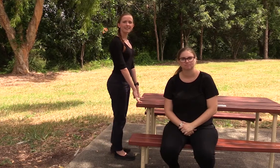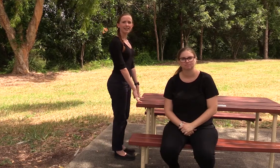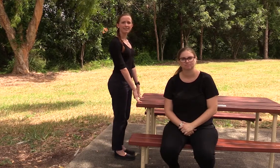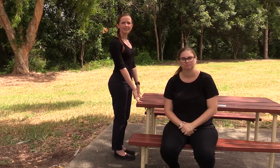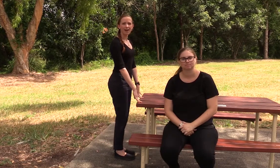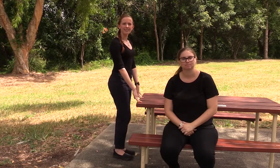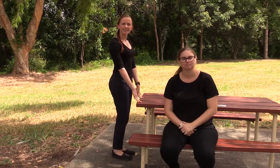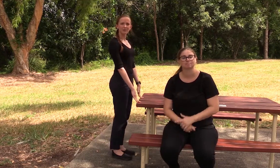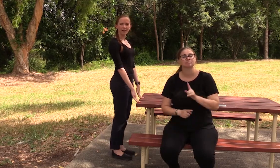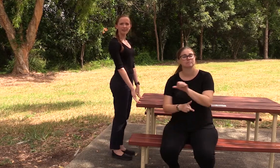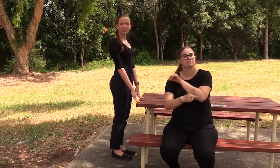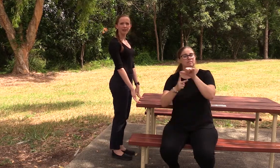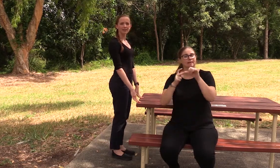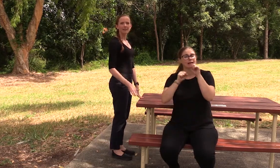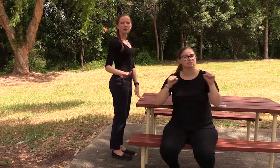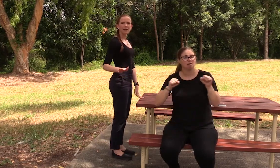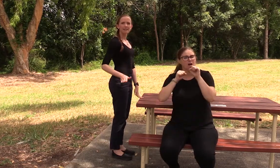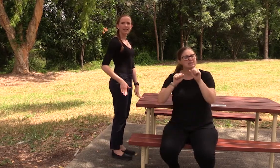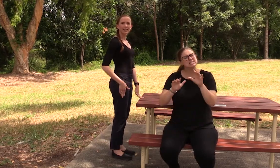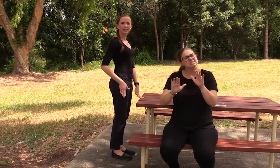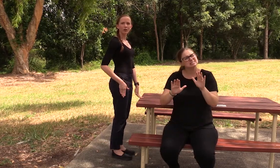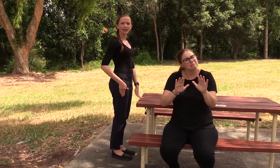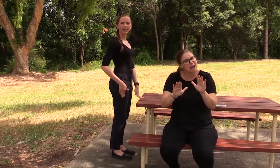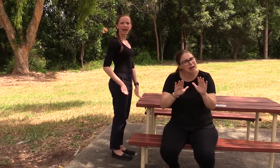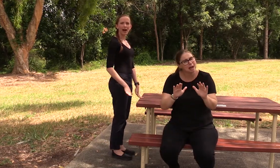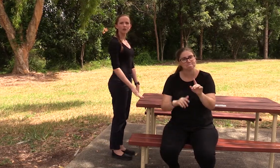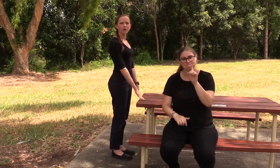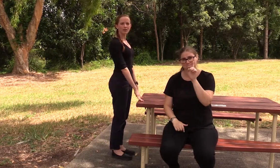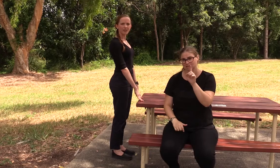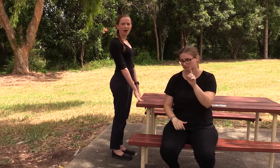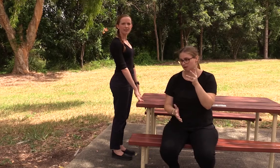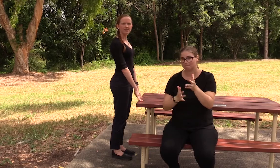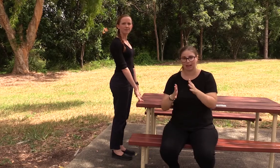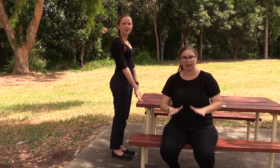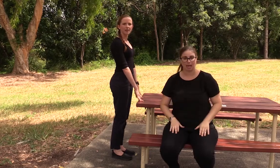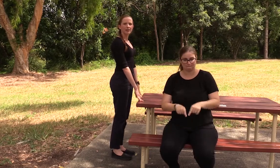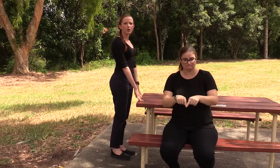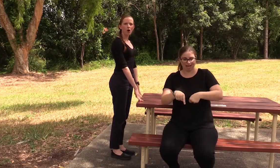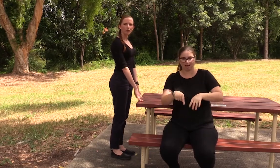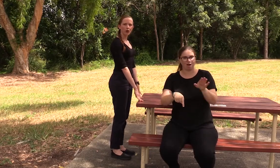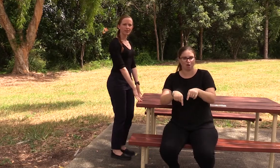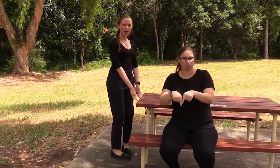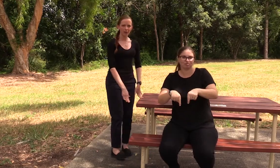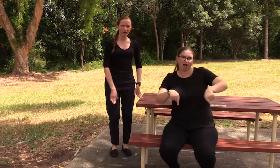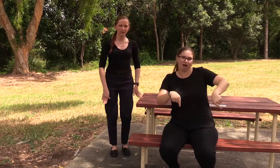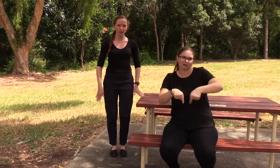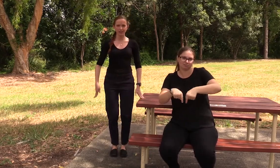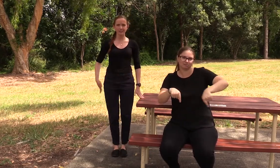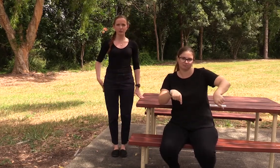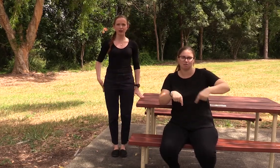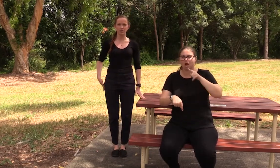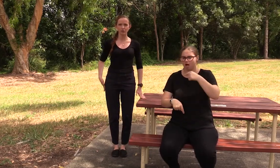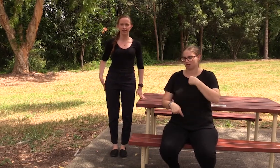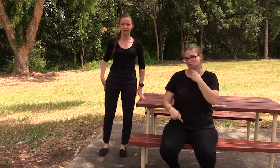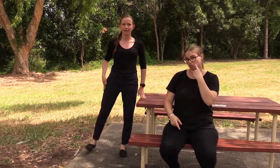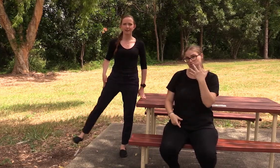The next exercise is very similar, but it's taking your legs out to the side. So I'll turn sideways so you can